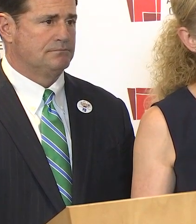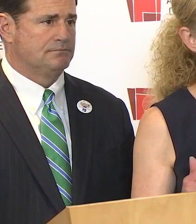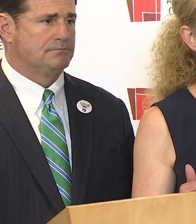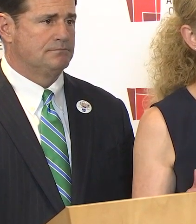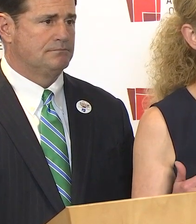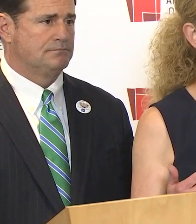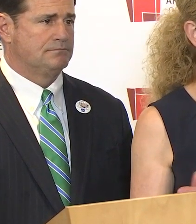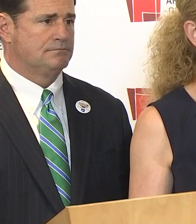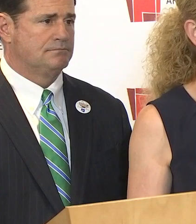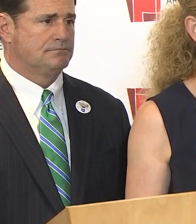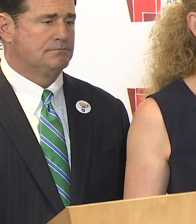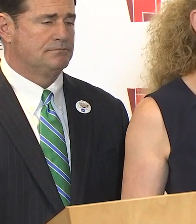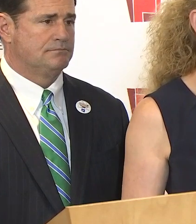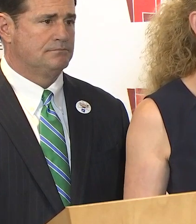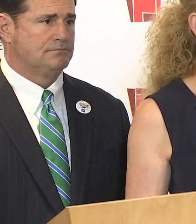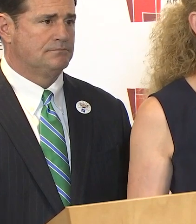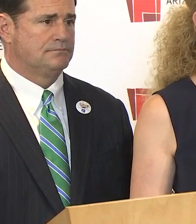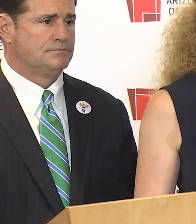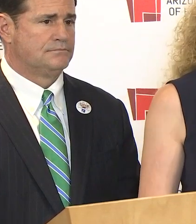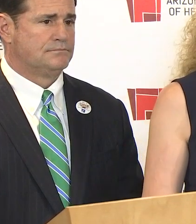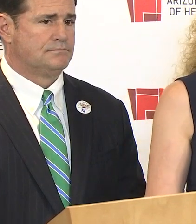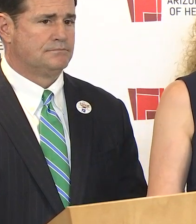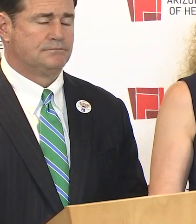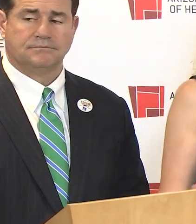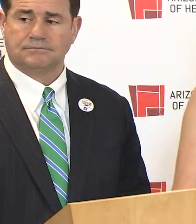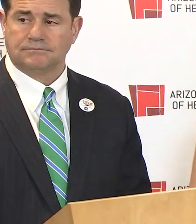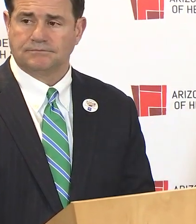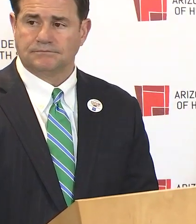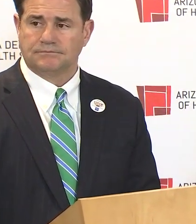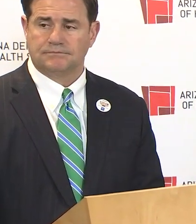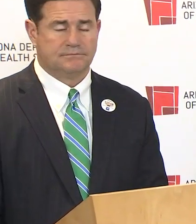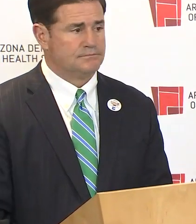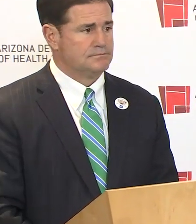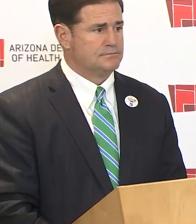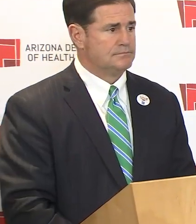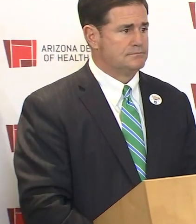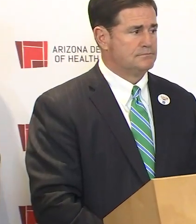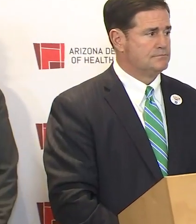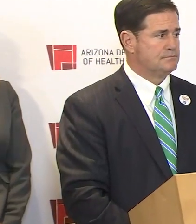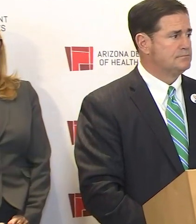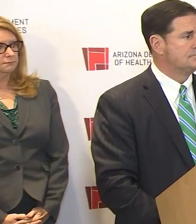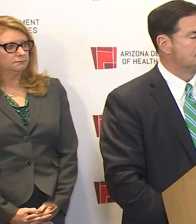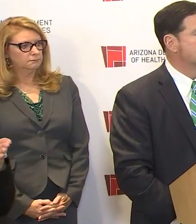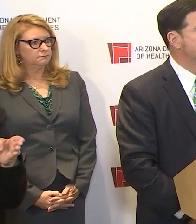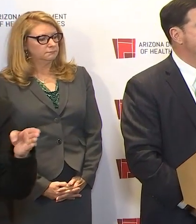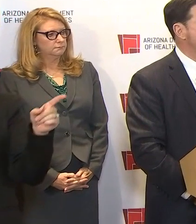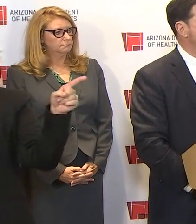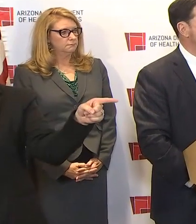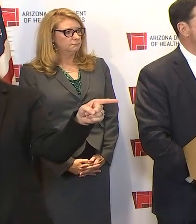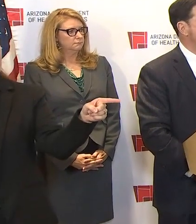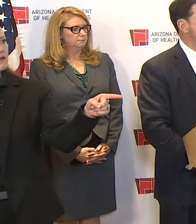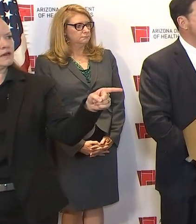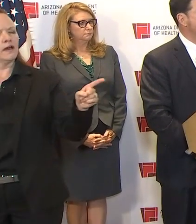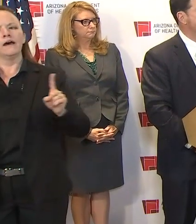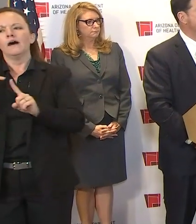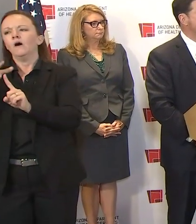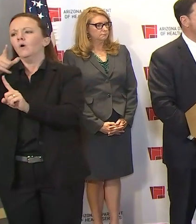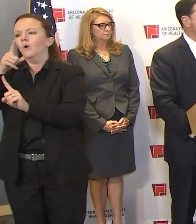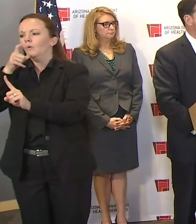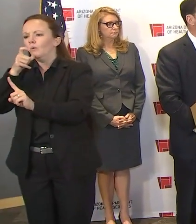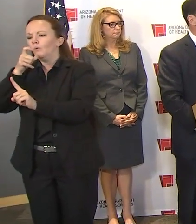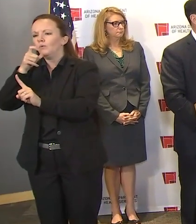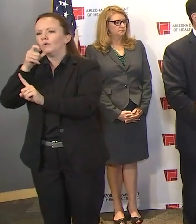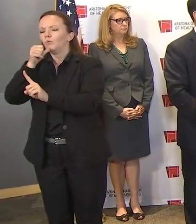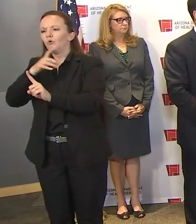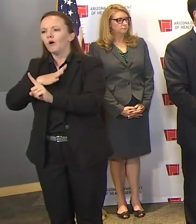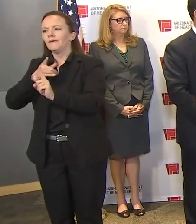more test kits today or tomorrow. We'll go to staffing and then we'll come up here. What's the condition of the woman from Pinal County